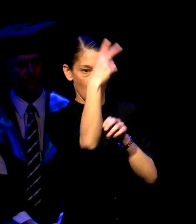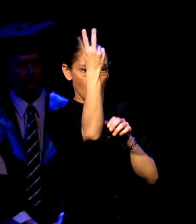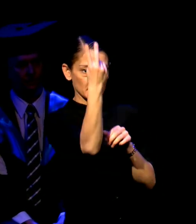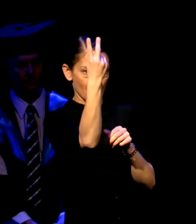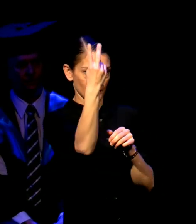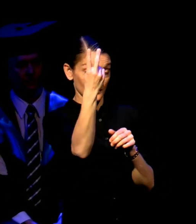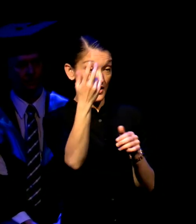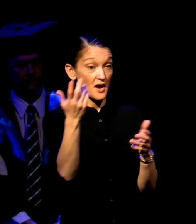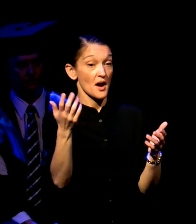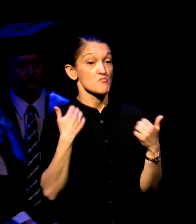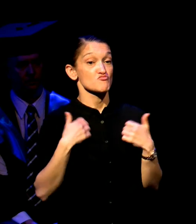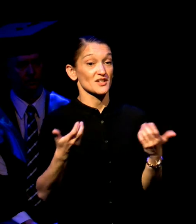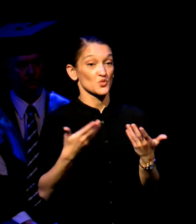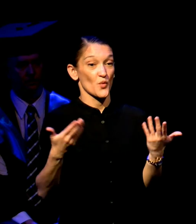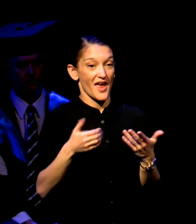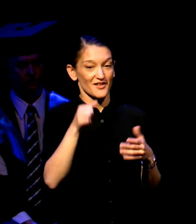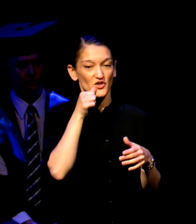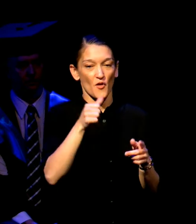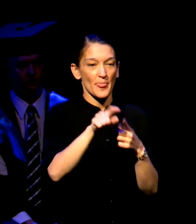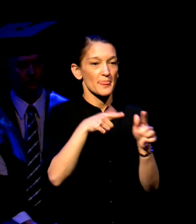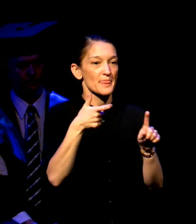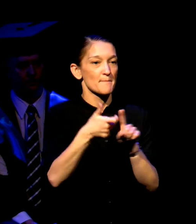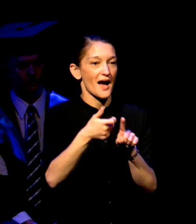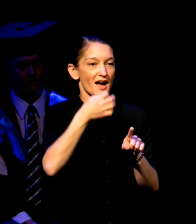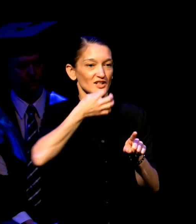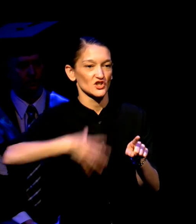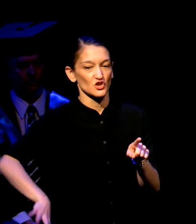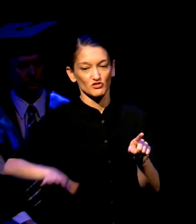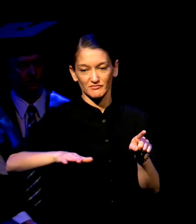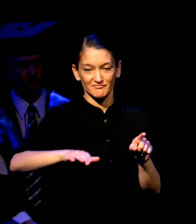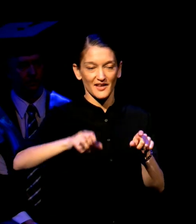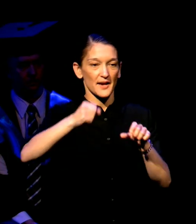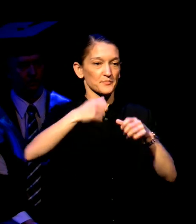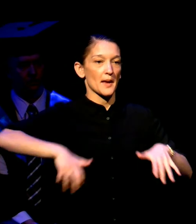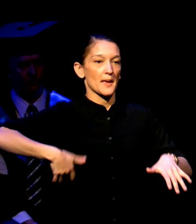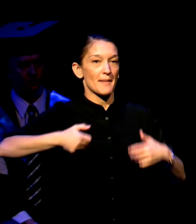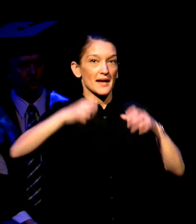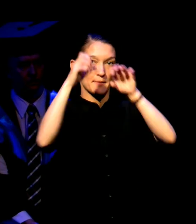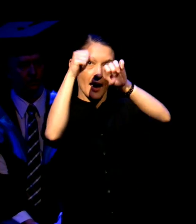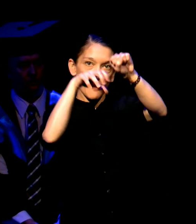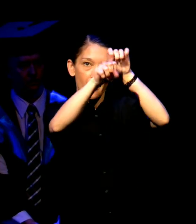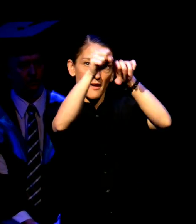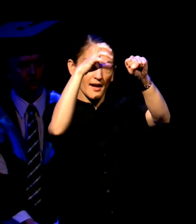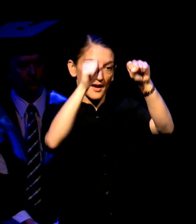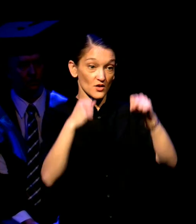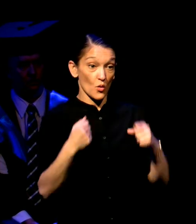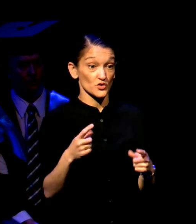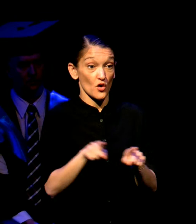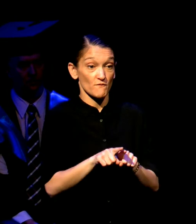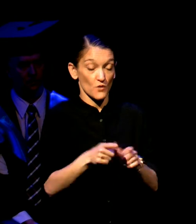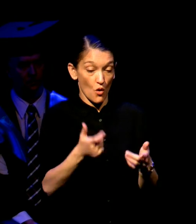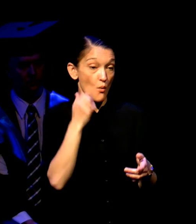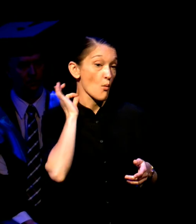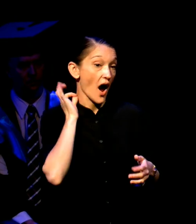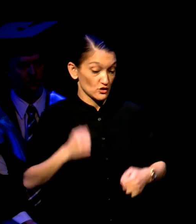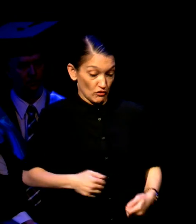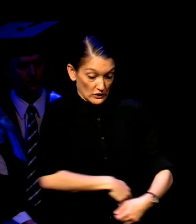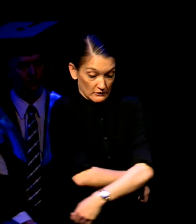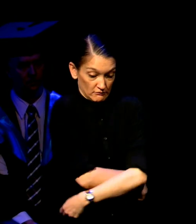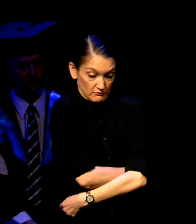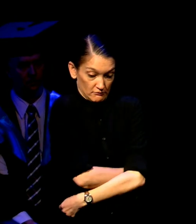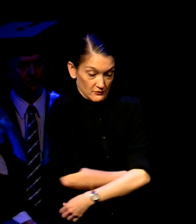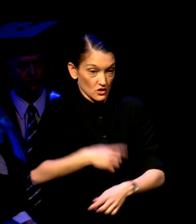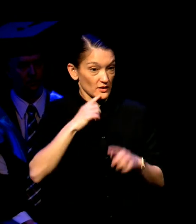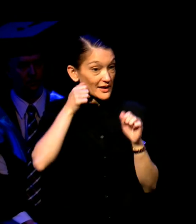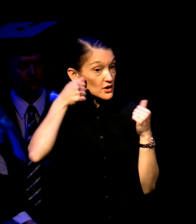monkey bars in the playground, hanging myself upside down, popping on straight jackets, and just getting used to that sensation. I Googled and learned every way I could to